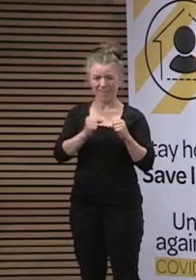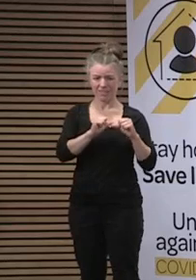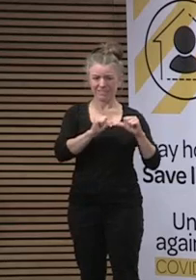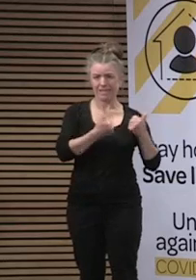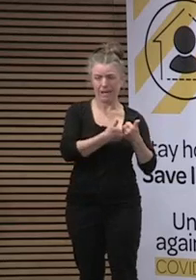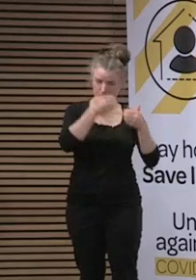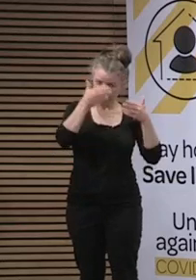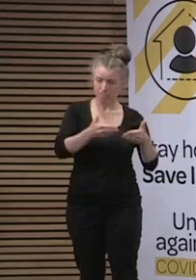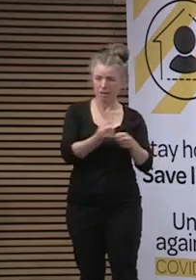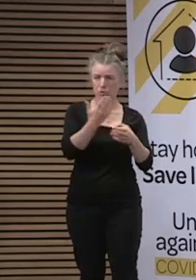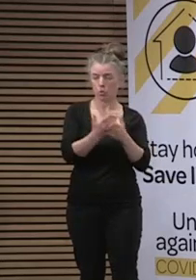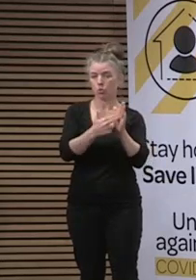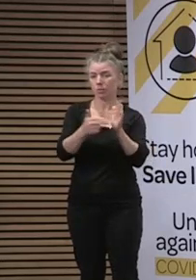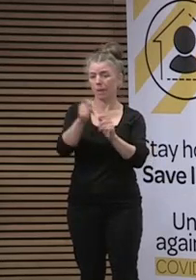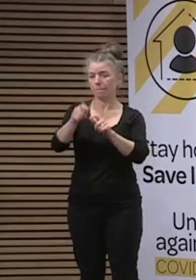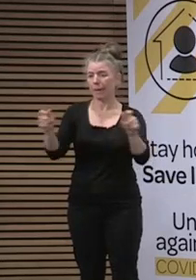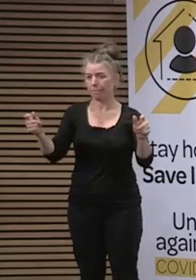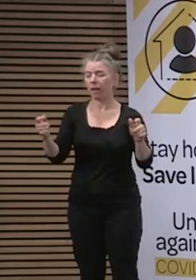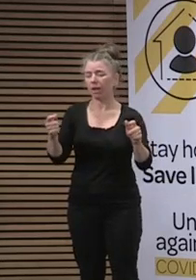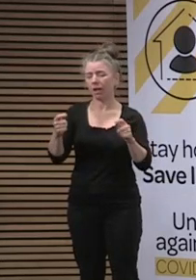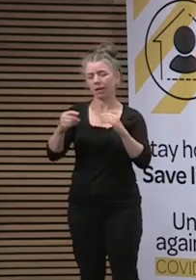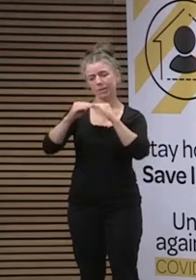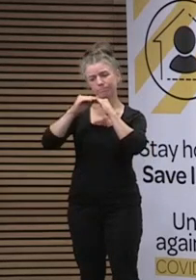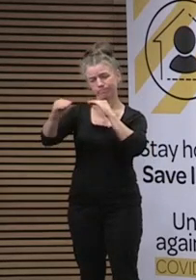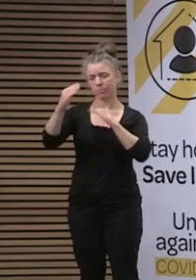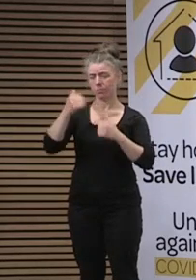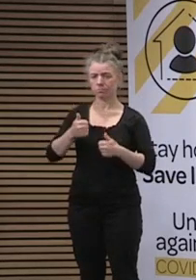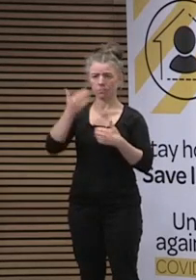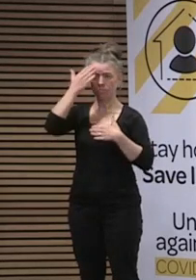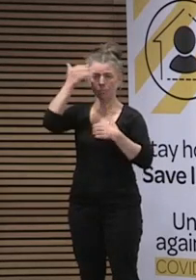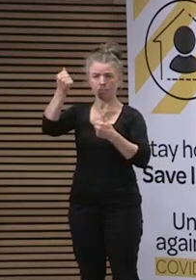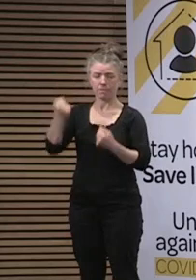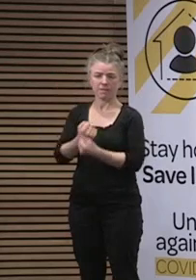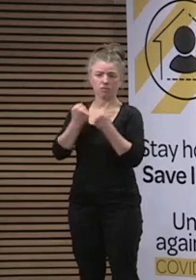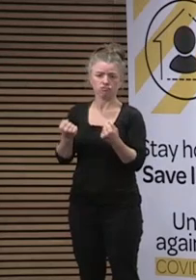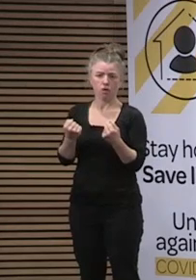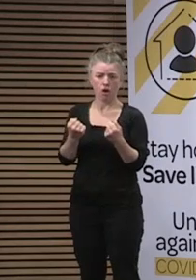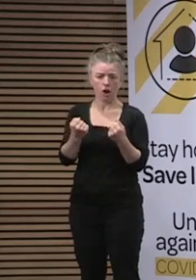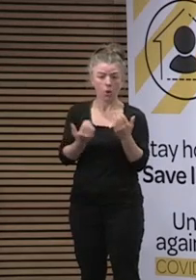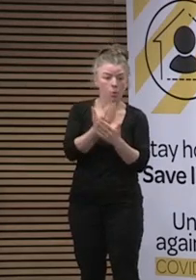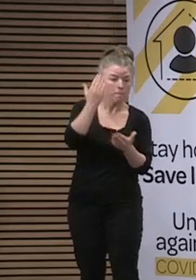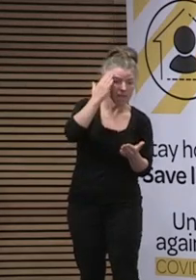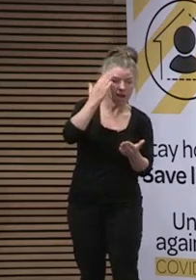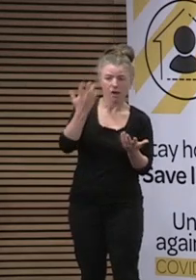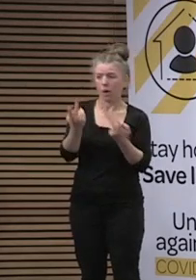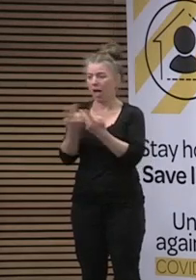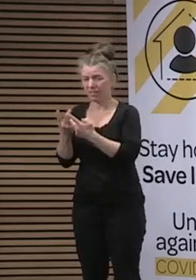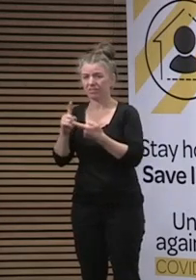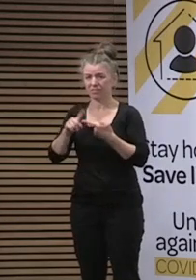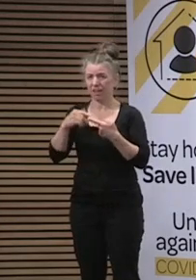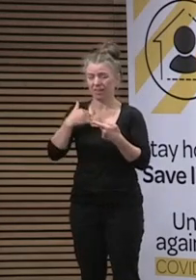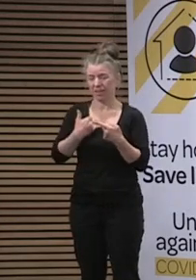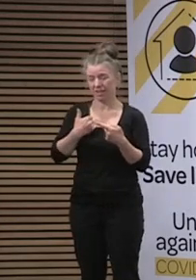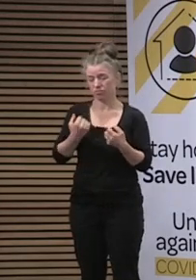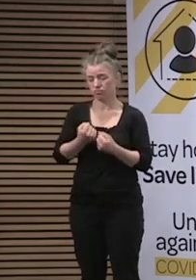who needs support, and particularly those who might be more vulnerable, for example new mothers, get the support they need, and it may be that that needs to be through